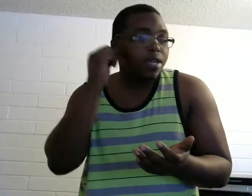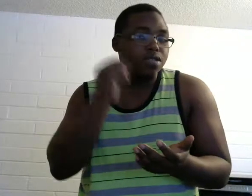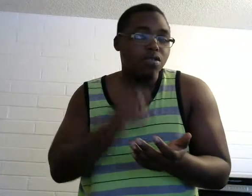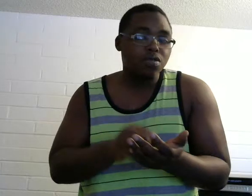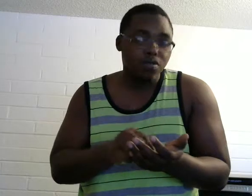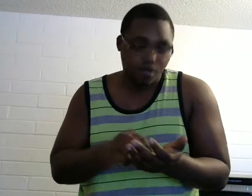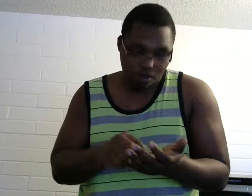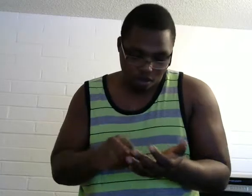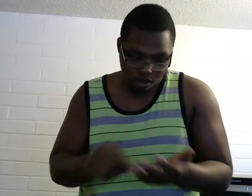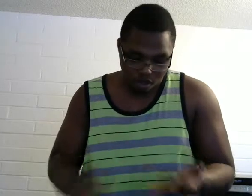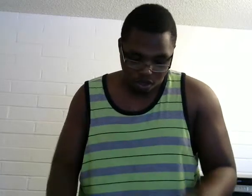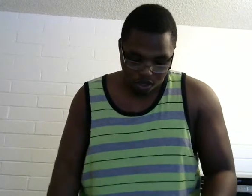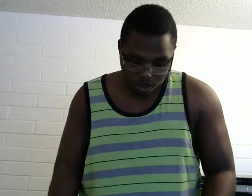Pencil,